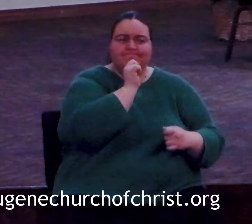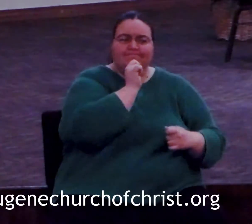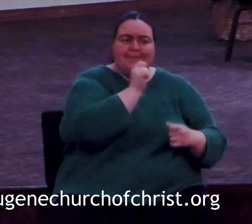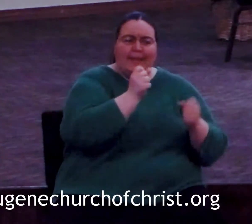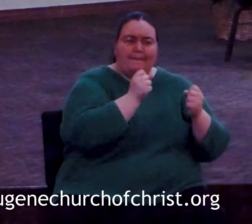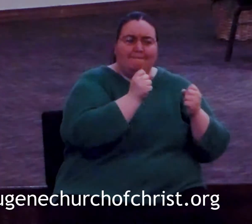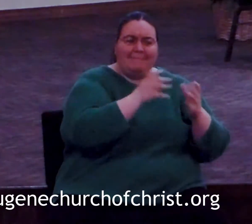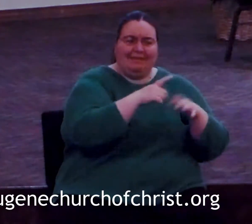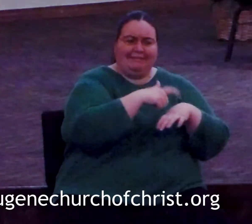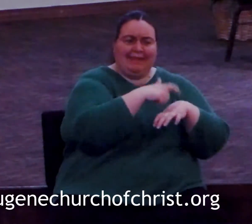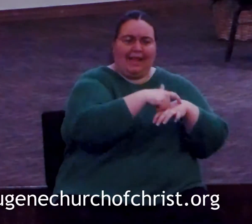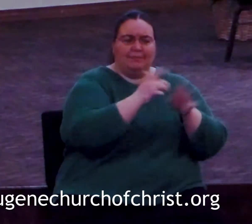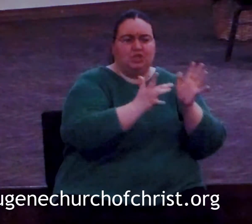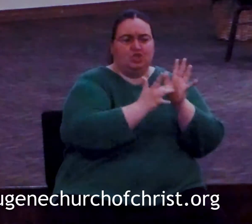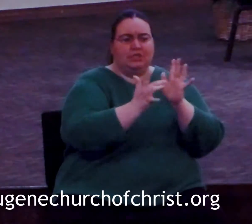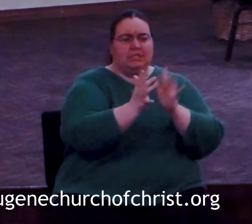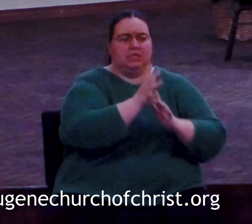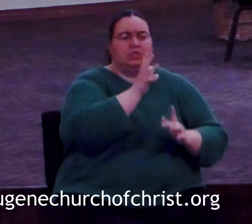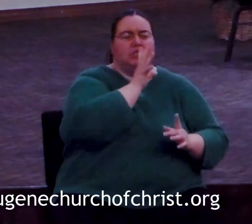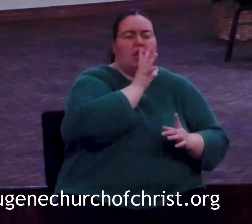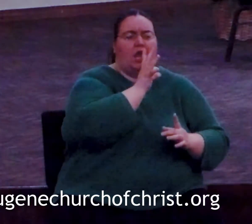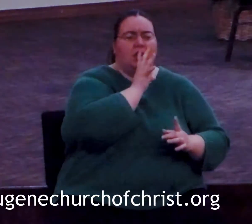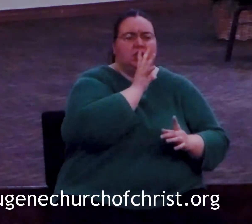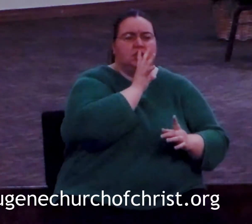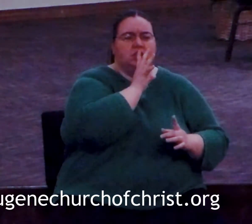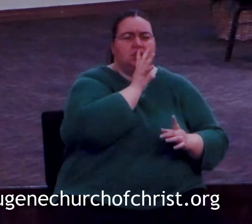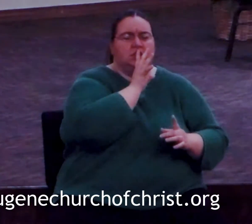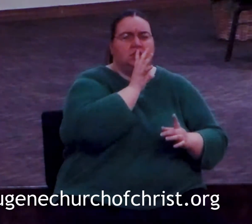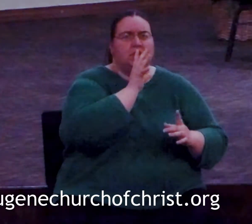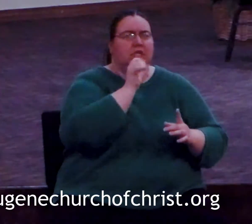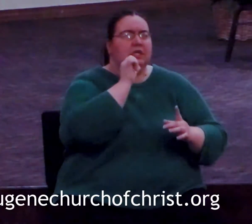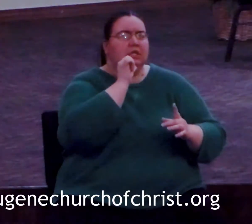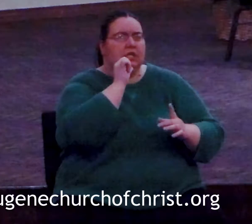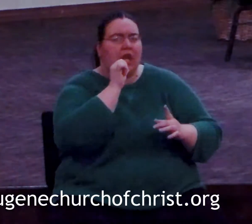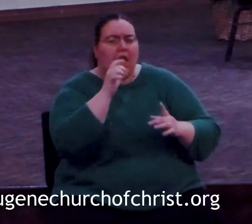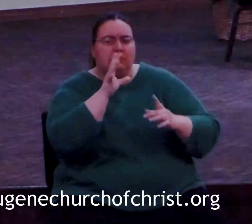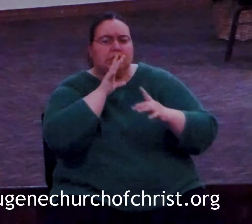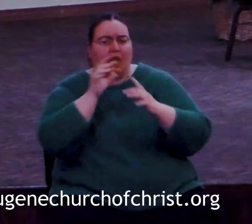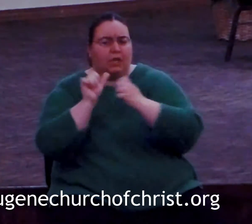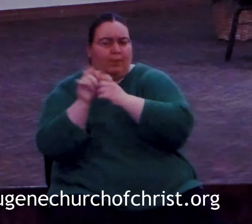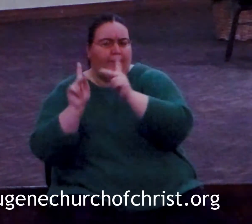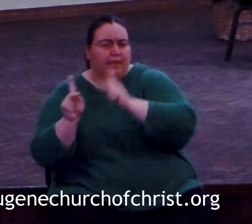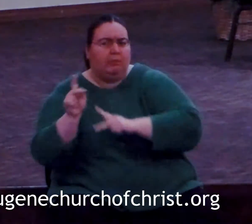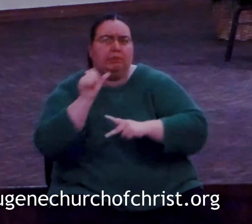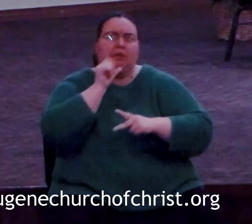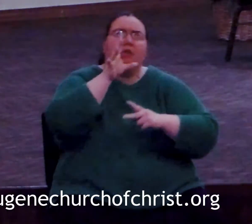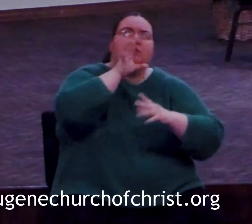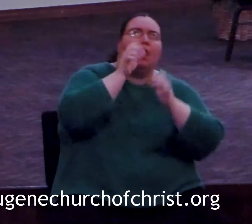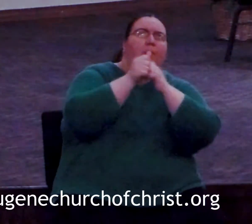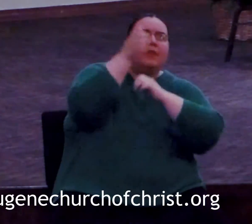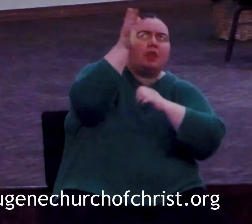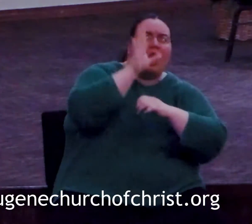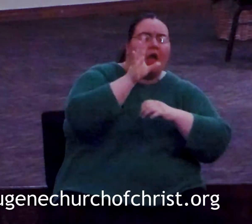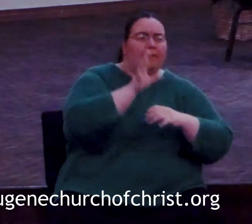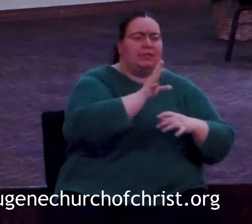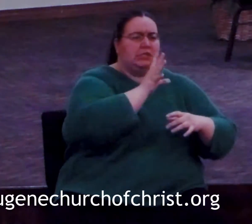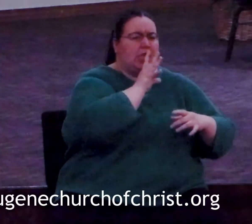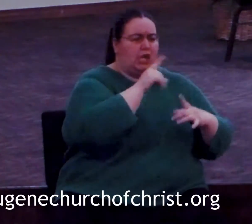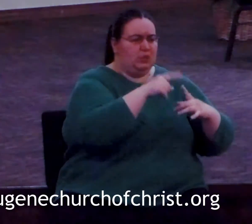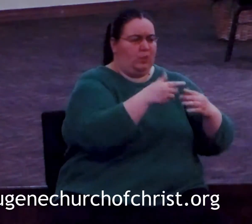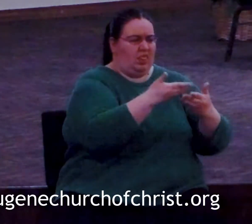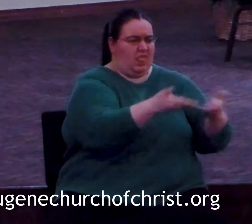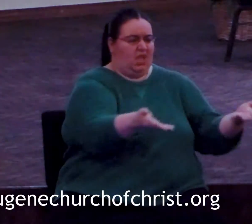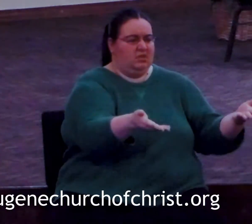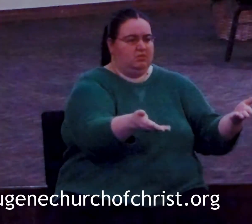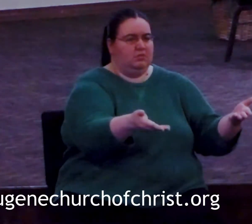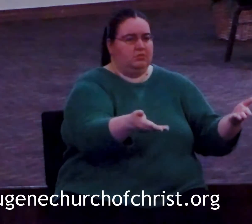to people or not to God, but talking to some other something. And when he says,